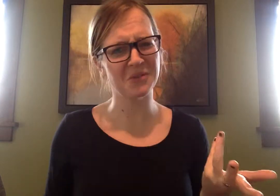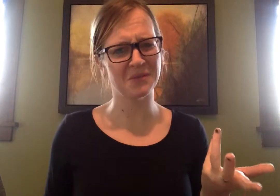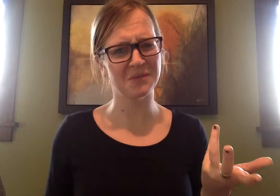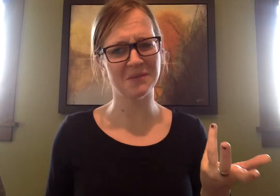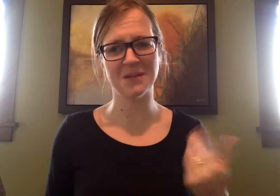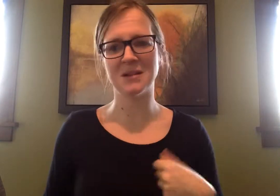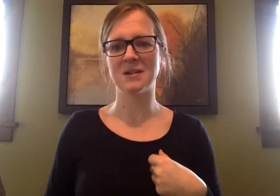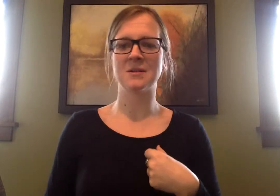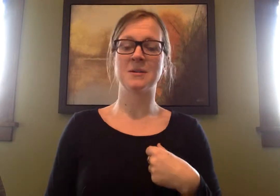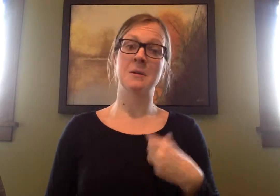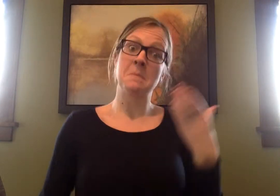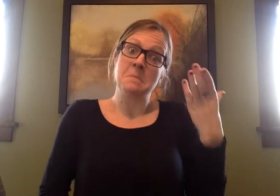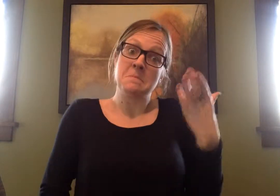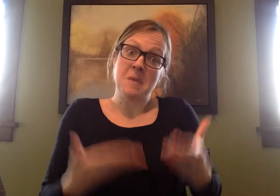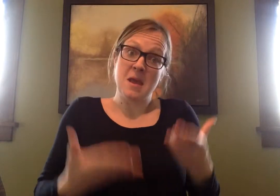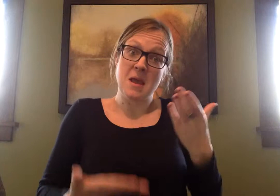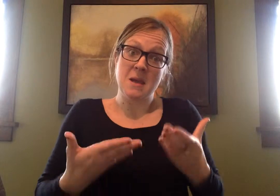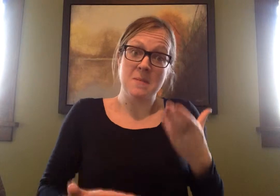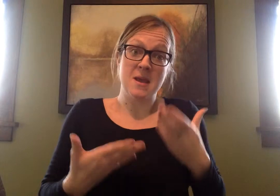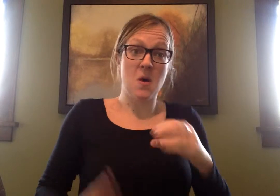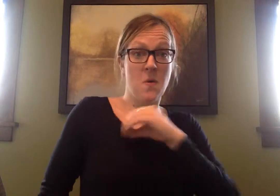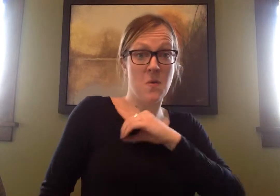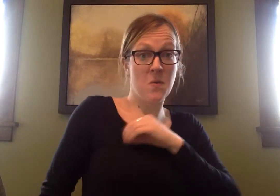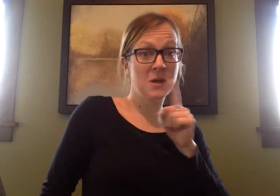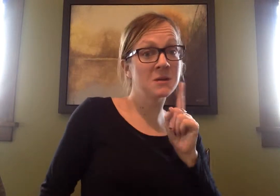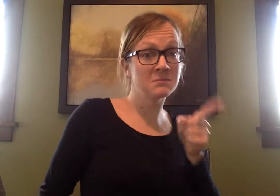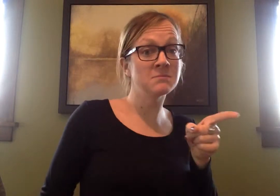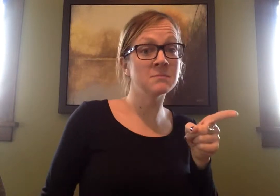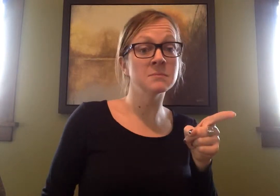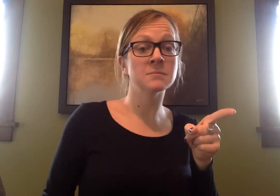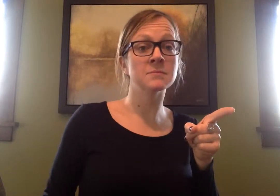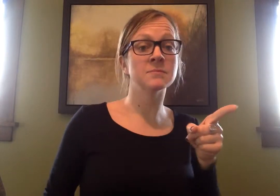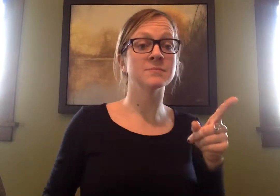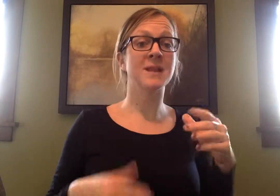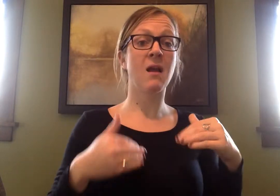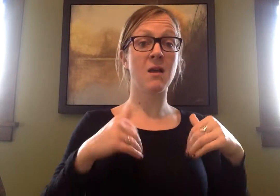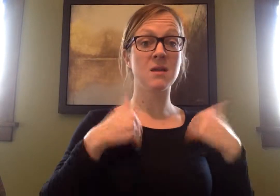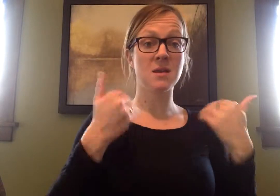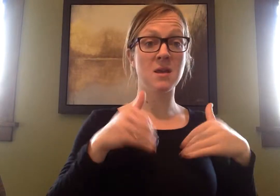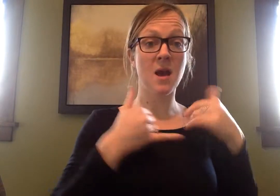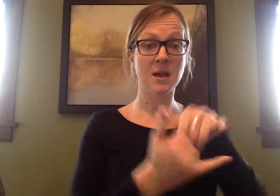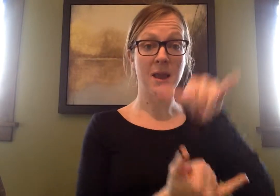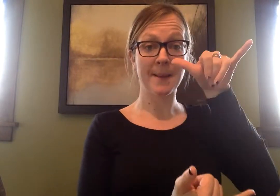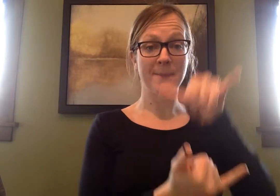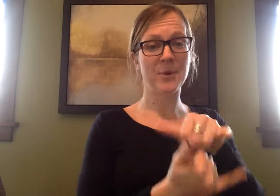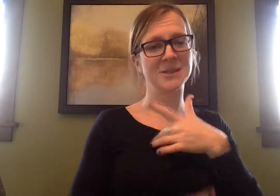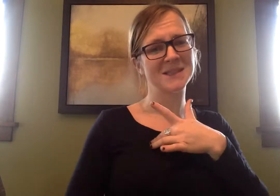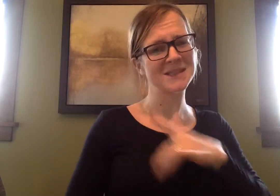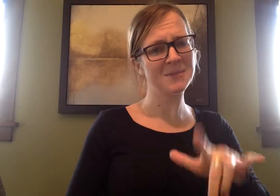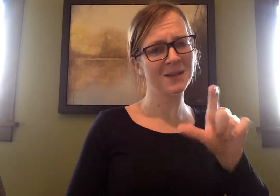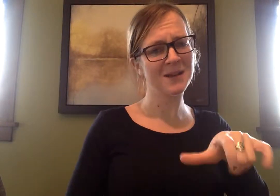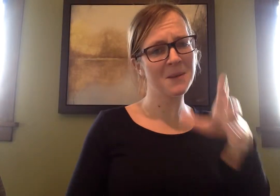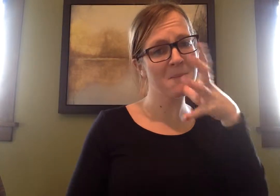Perhaps for Owen it happened this way. Young hippos like Owen need their mothers in order to